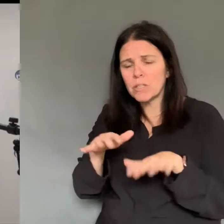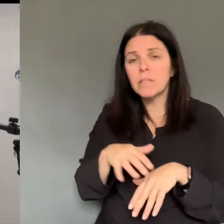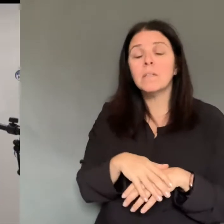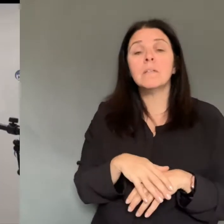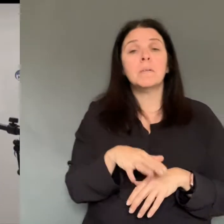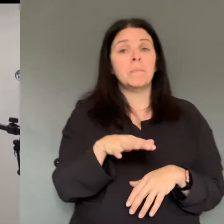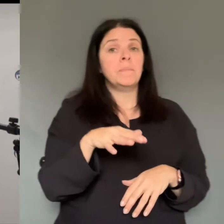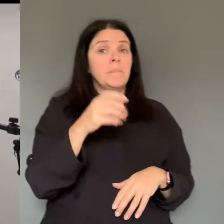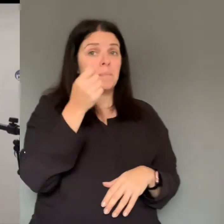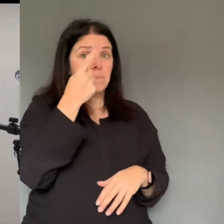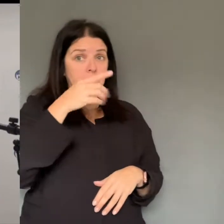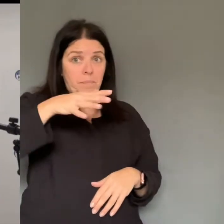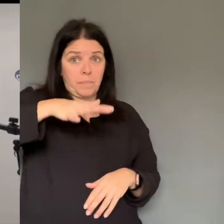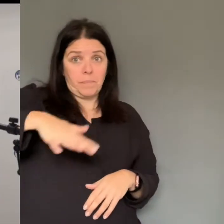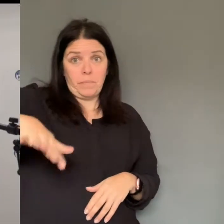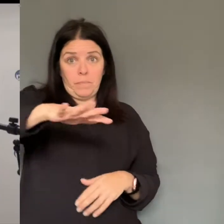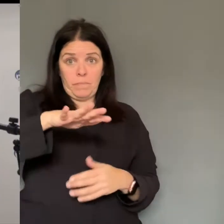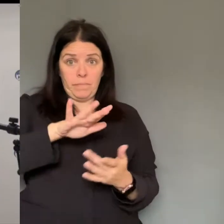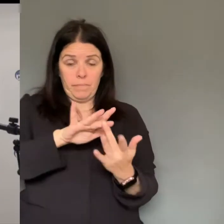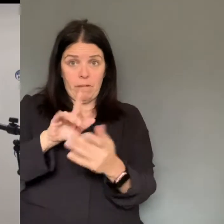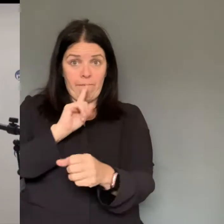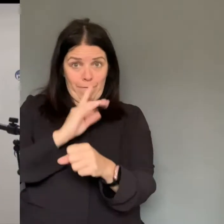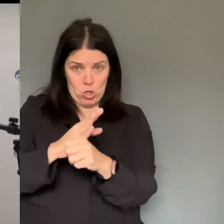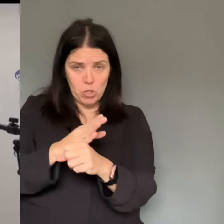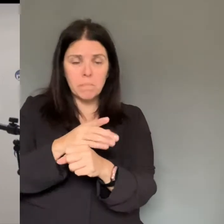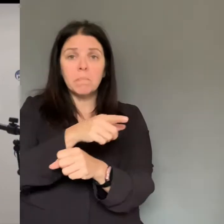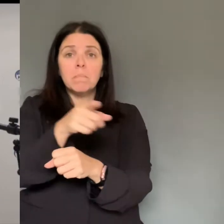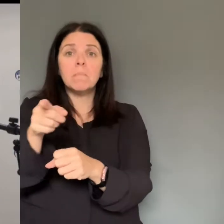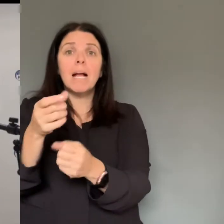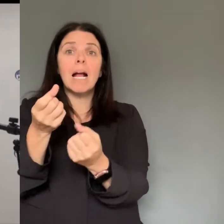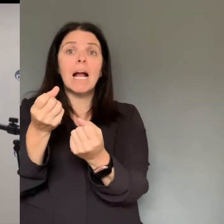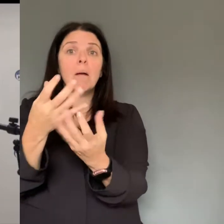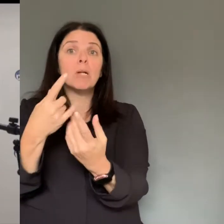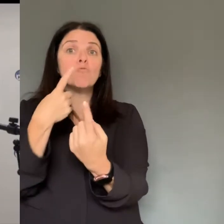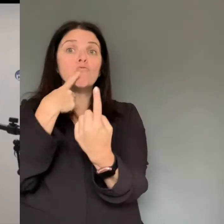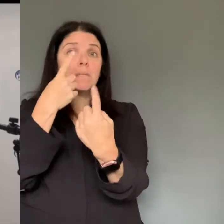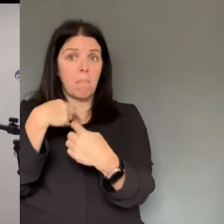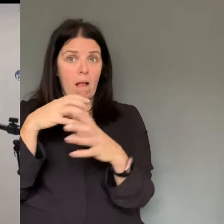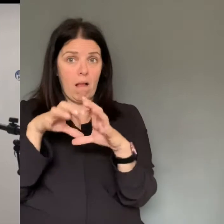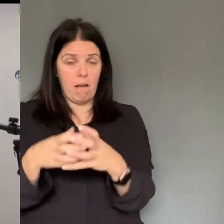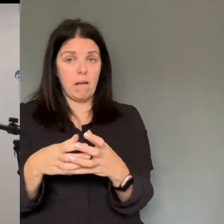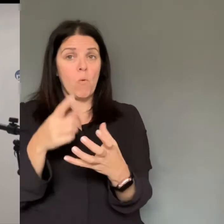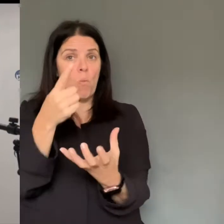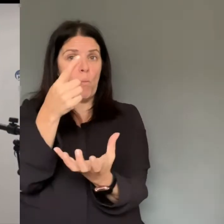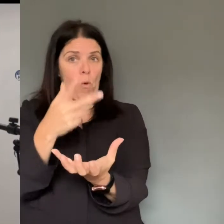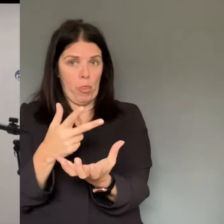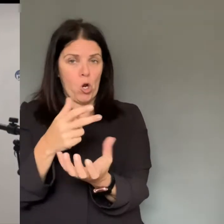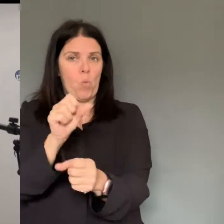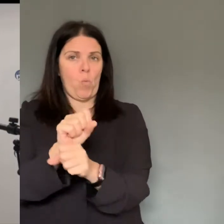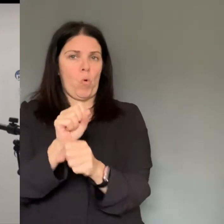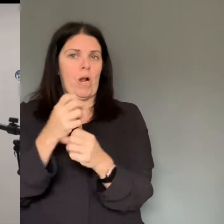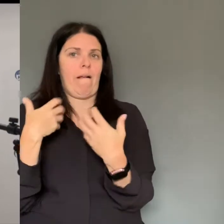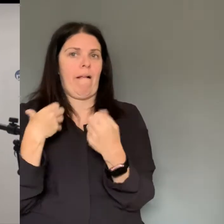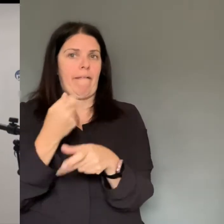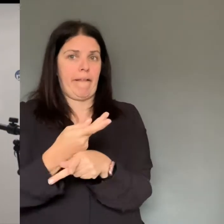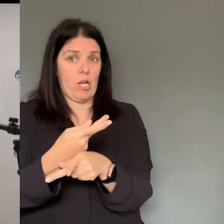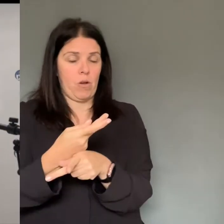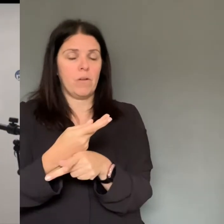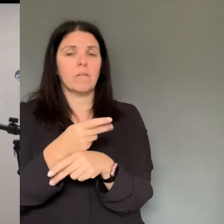so we expect to see a higher number of cases who are a travel history to Michigan.